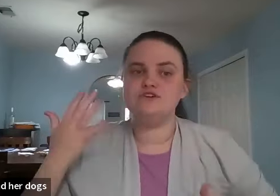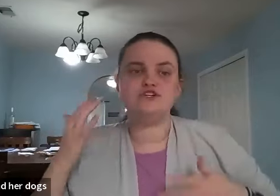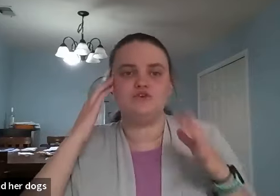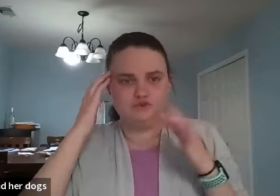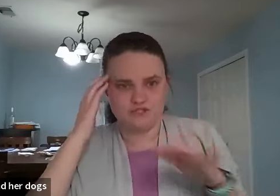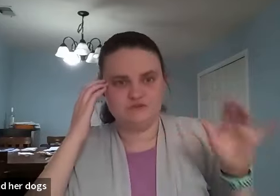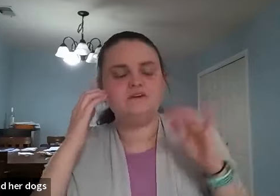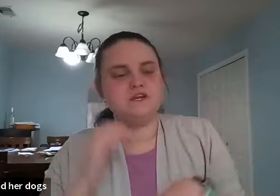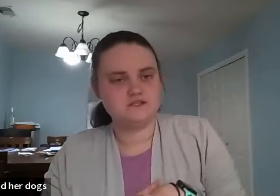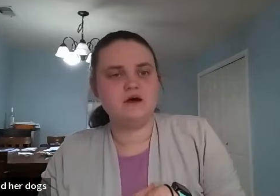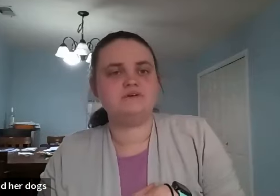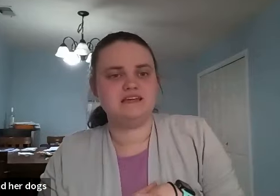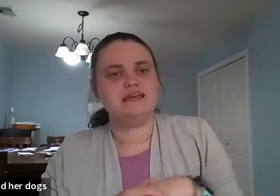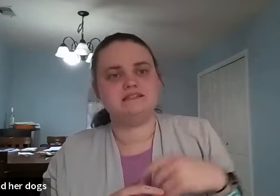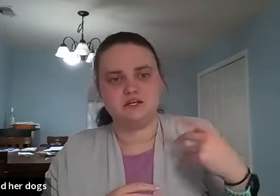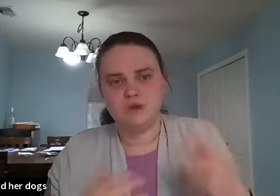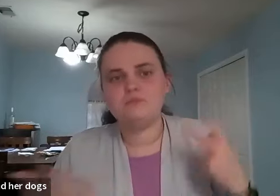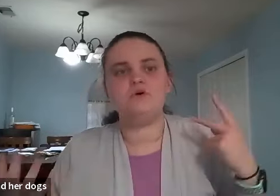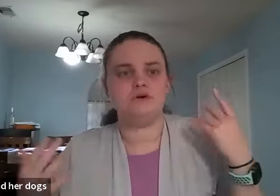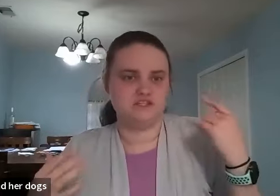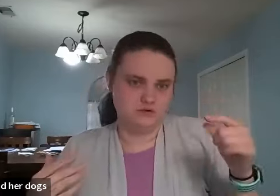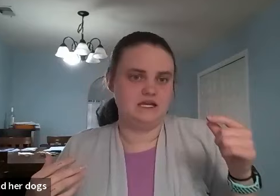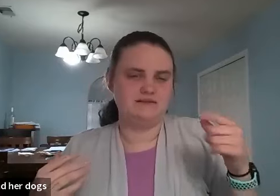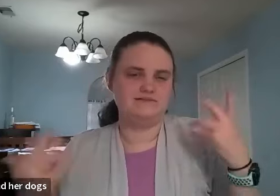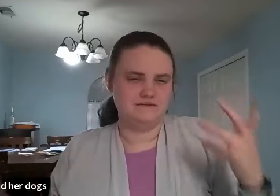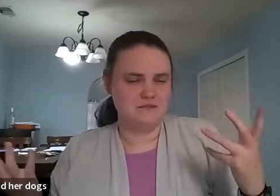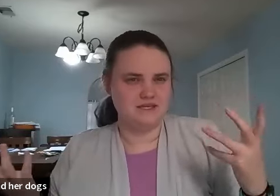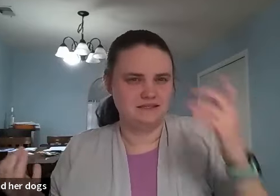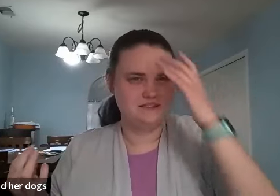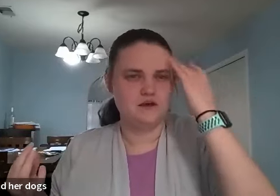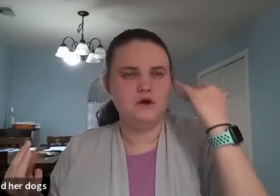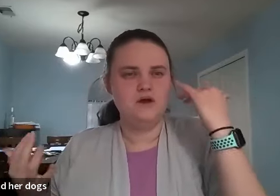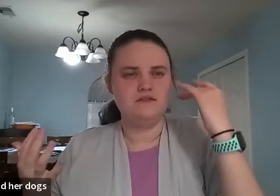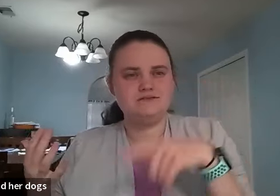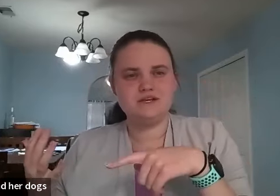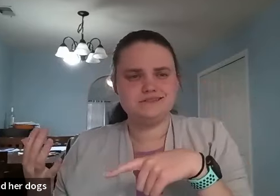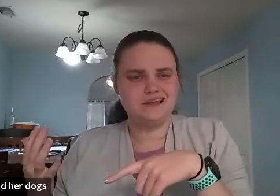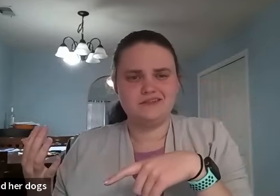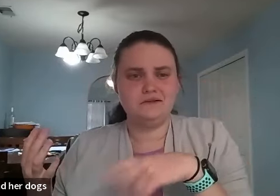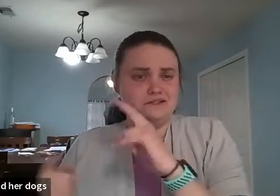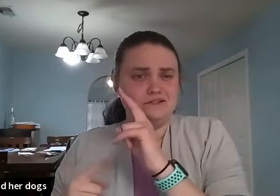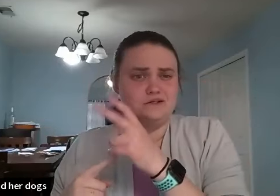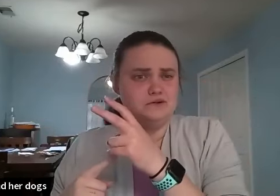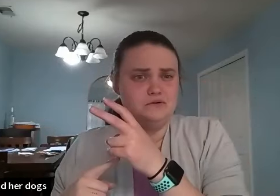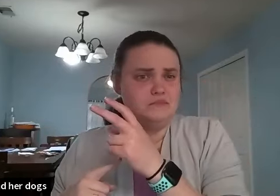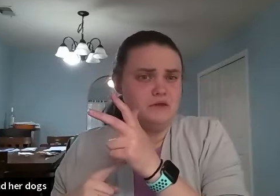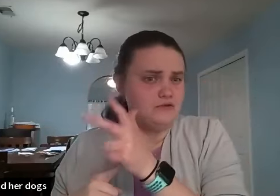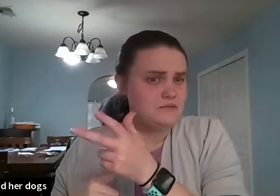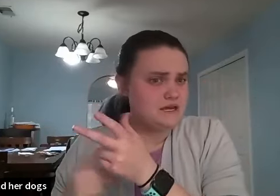lavender. Those ones you fingerspell with saying it's a purple or it's a green. That makes sense. So this video is like, I think like 2, maybe 3 minutes.